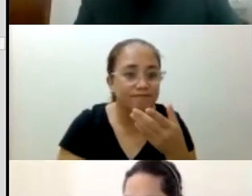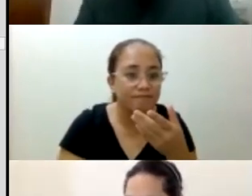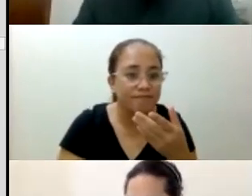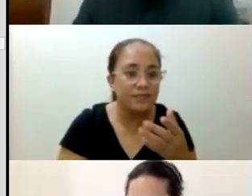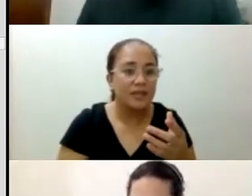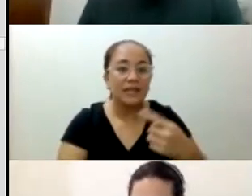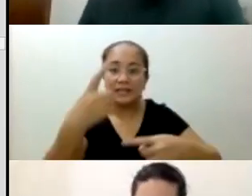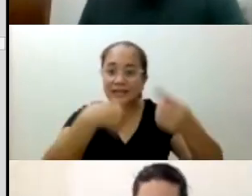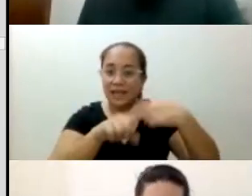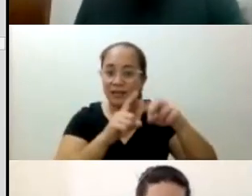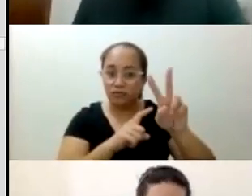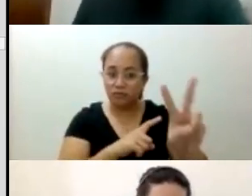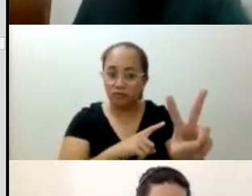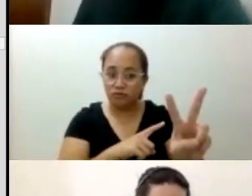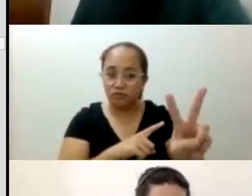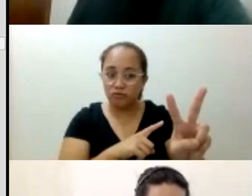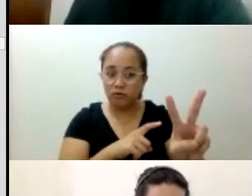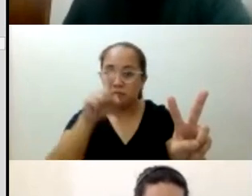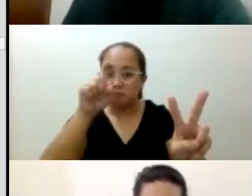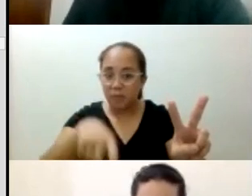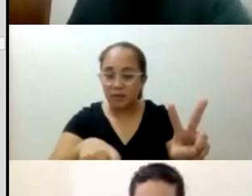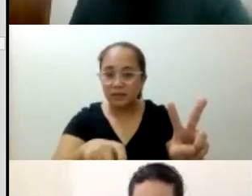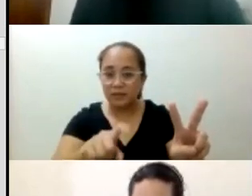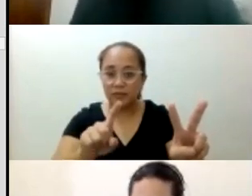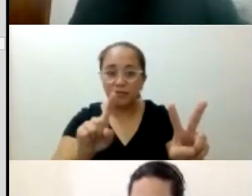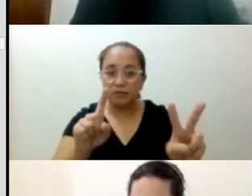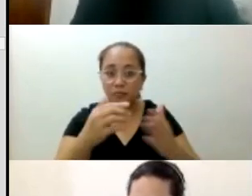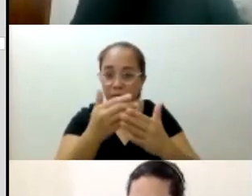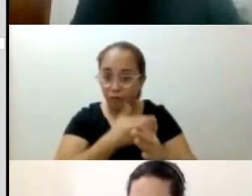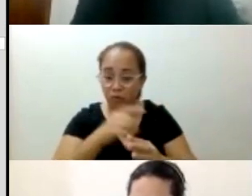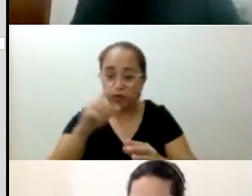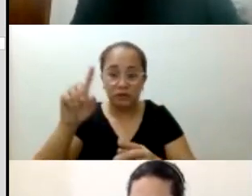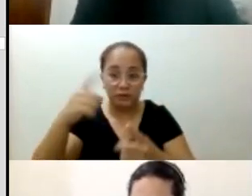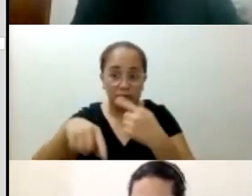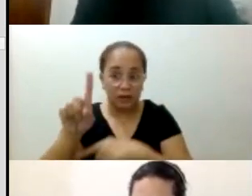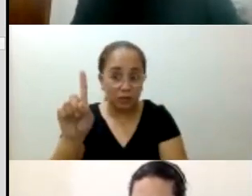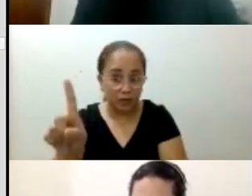sign 2 should occur before sign 1